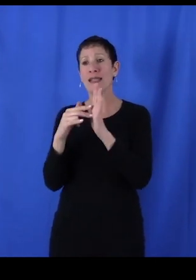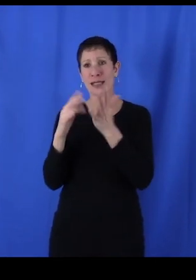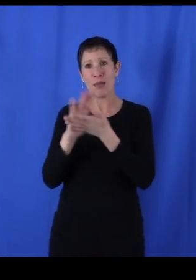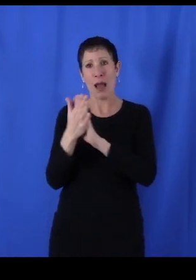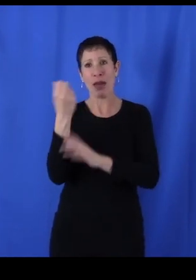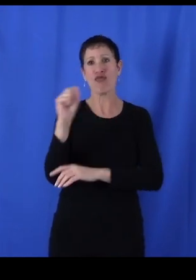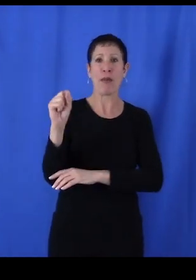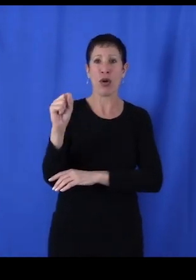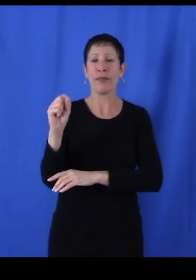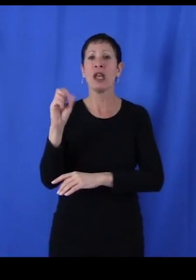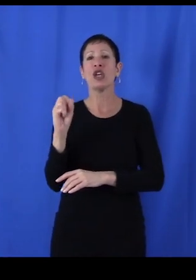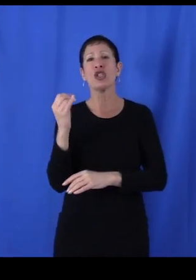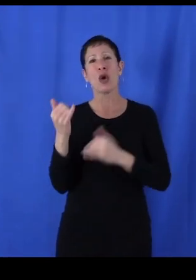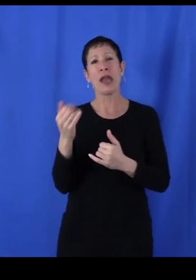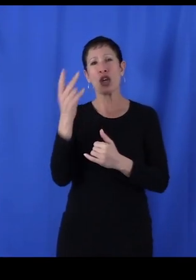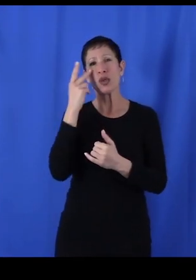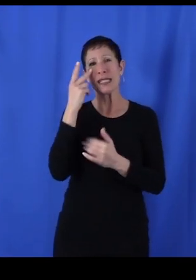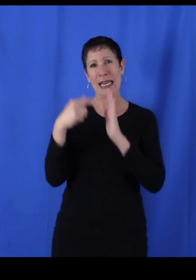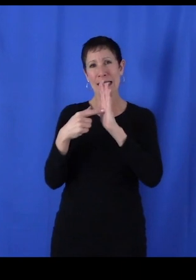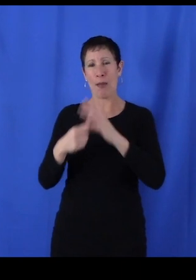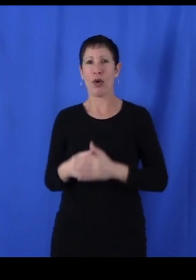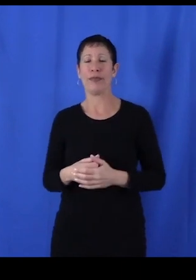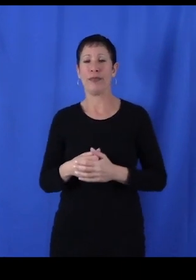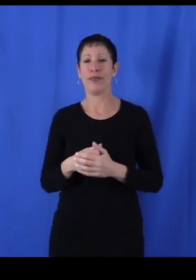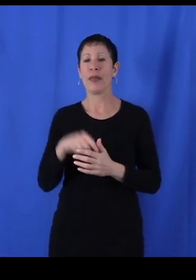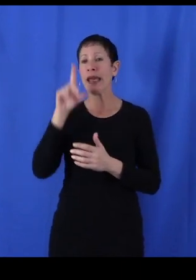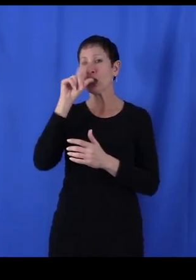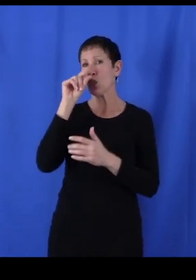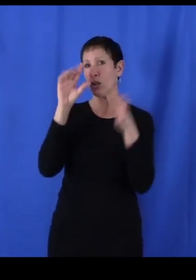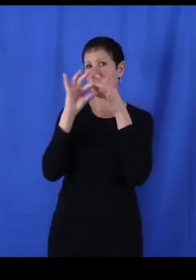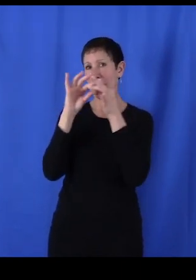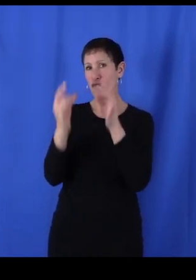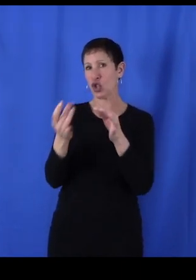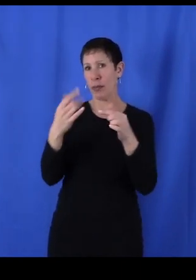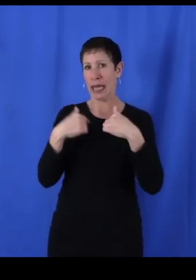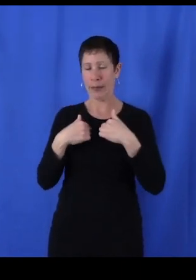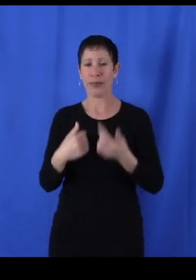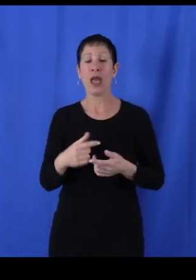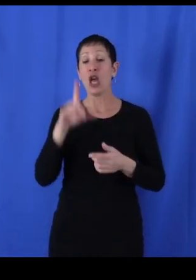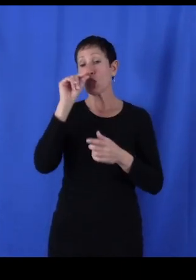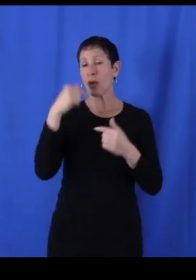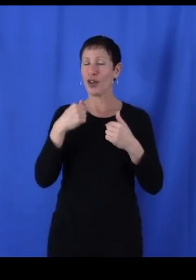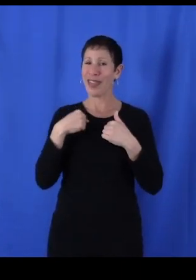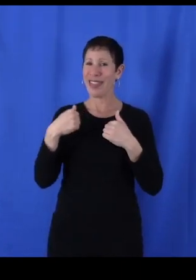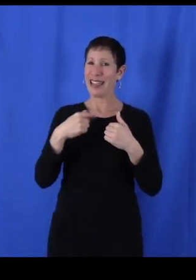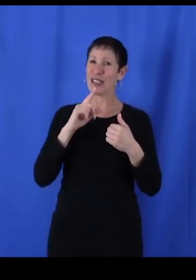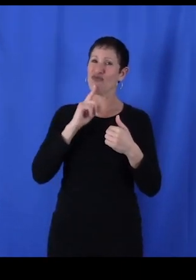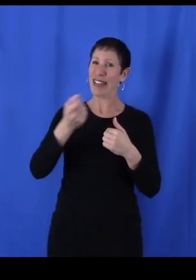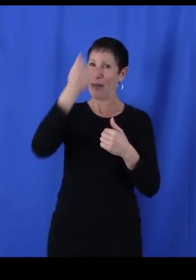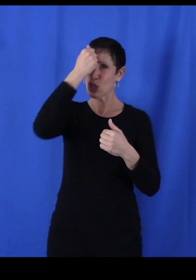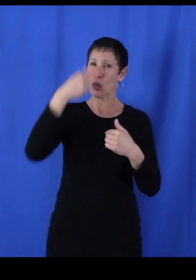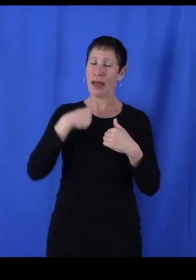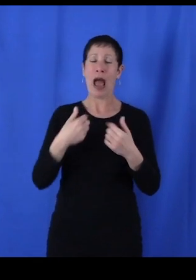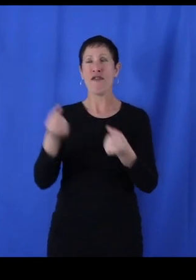being a rebel. Right. So here you see an example, Twitter's message to me. So Twitter thinks I'm really